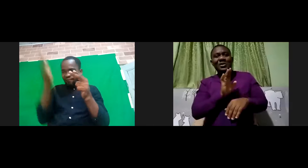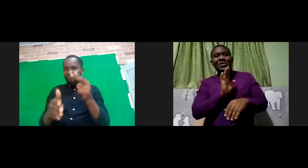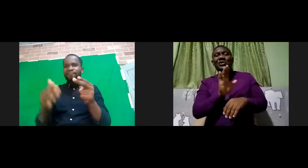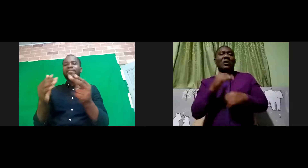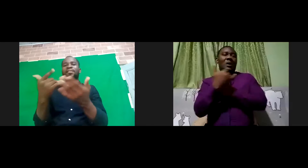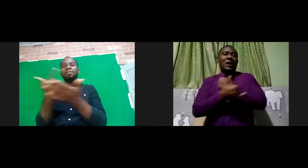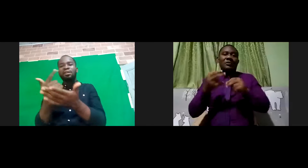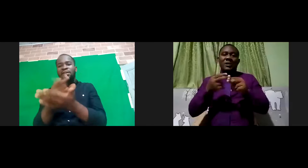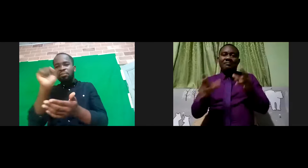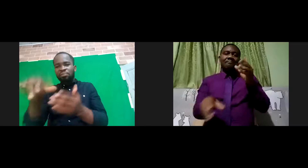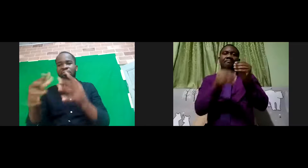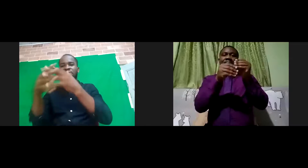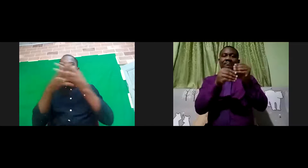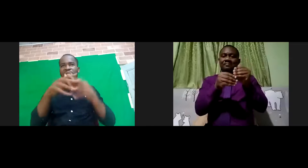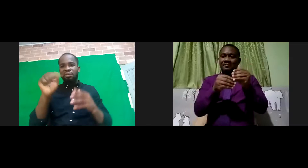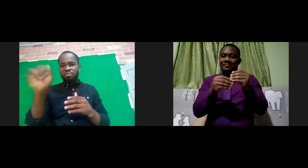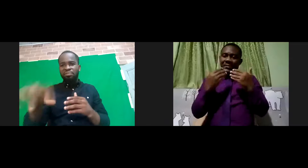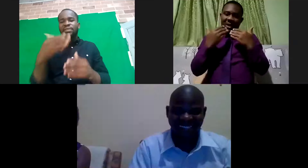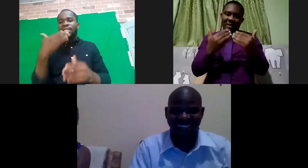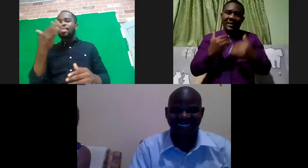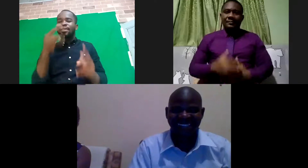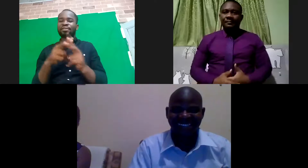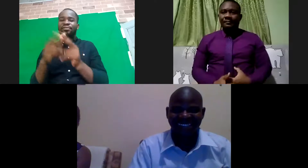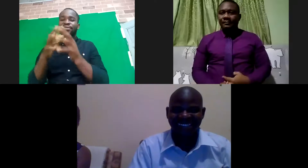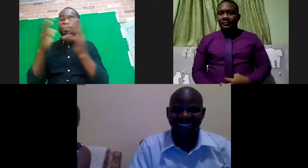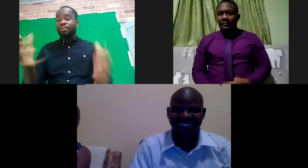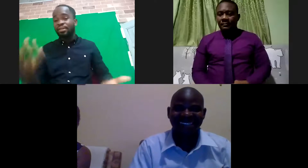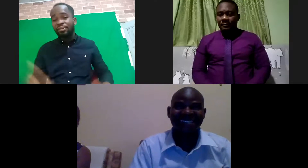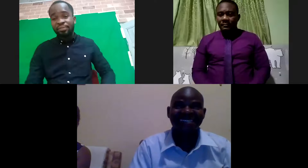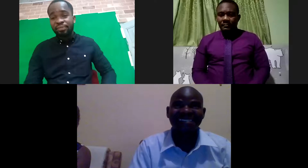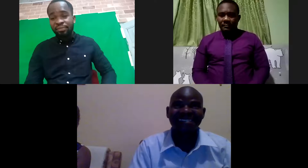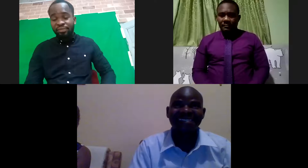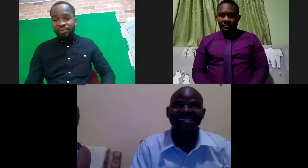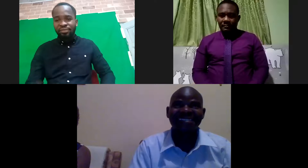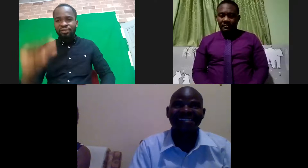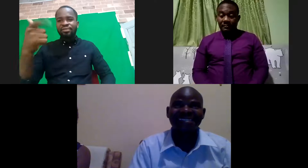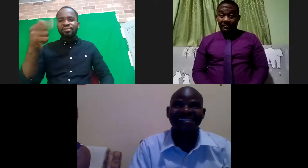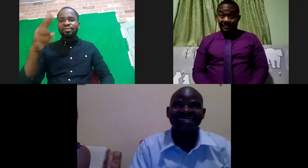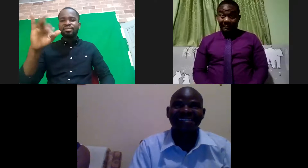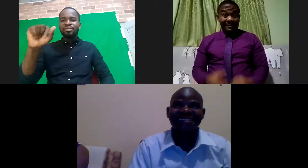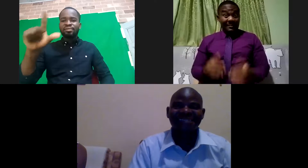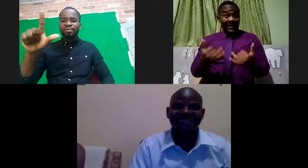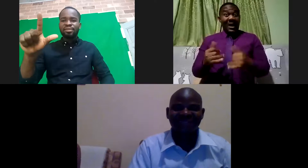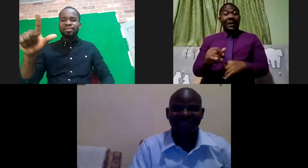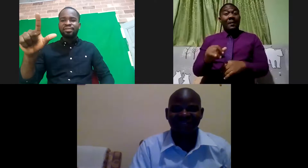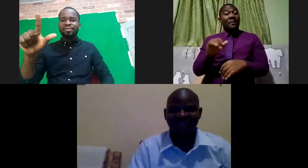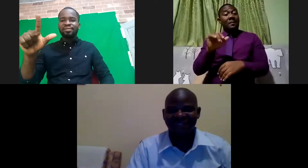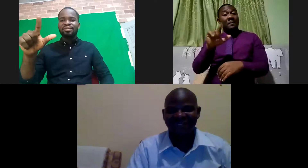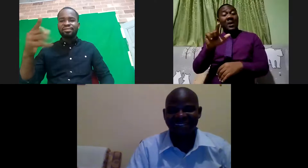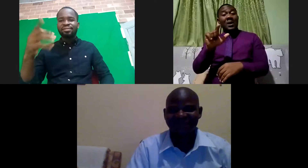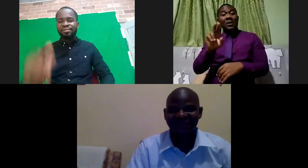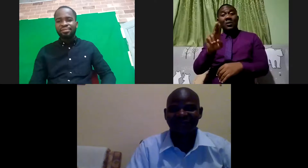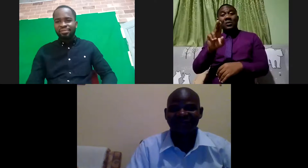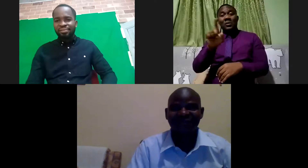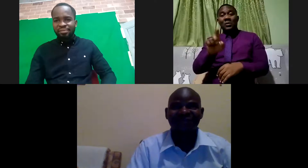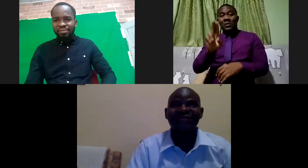We really appreciate you. Thank you so much. And Mr. Gabriel Luzu, kindly take up the virtual